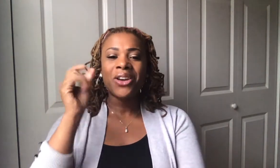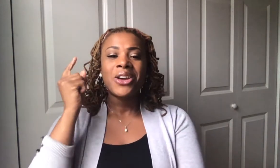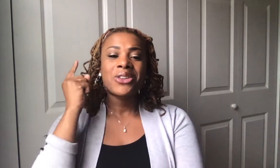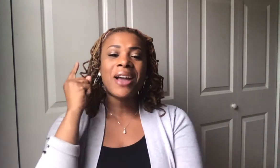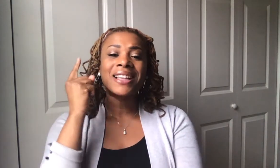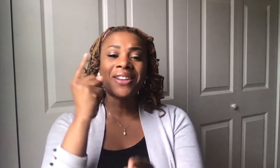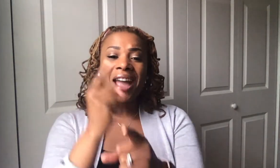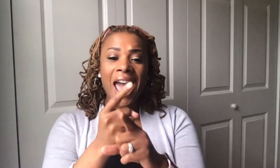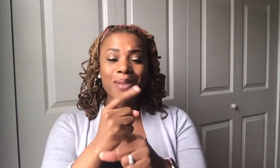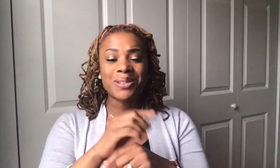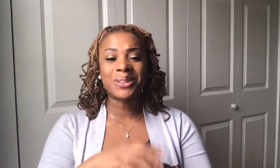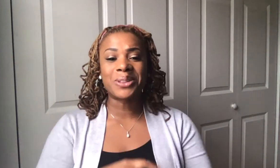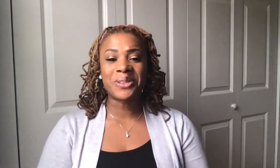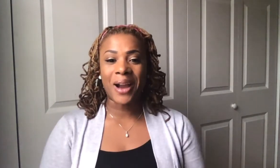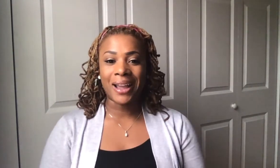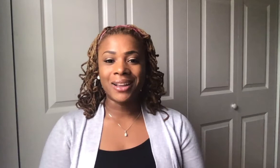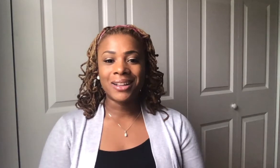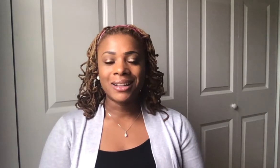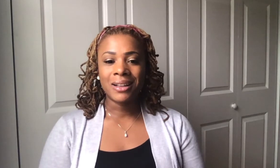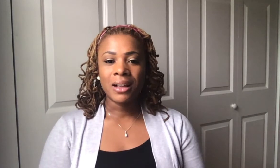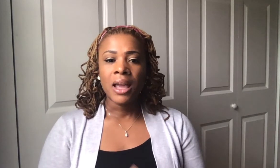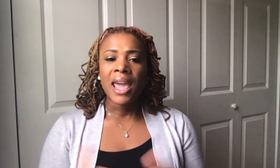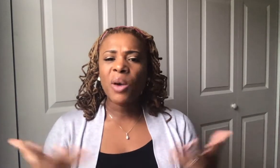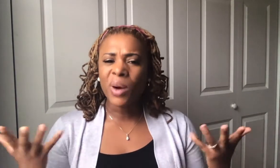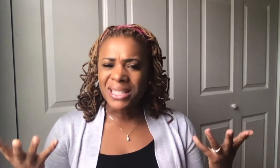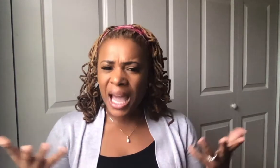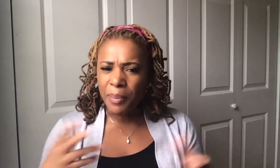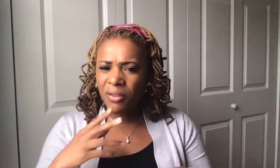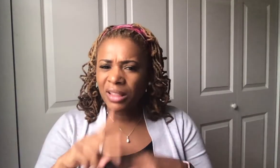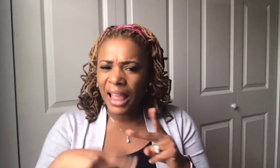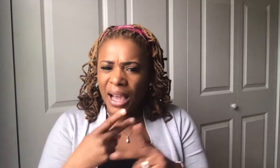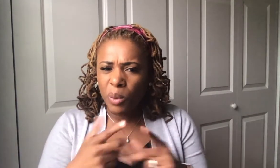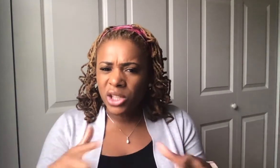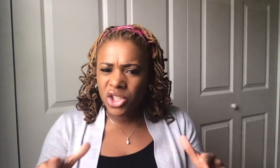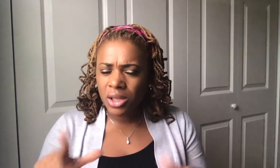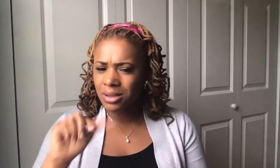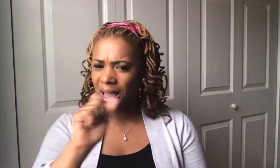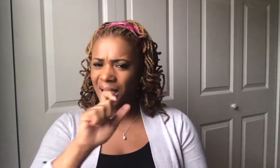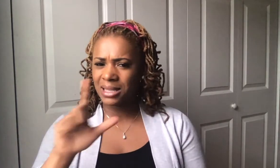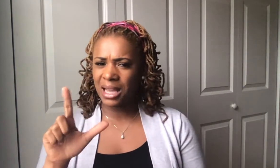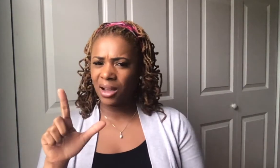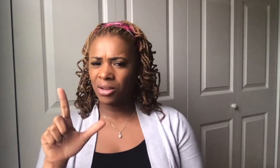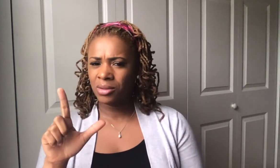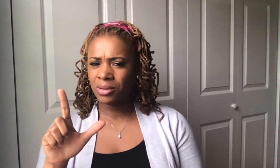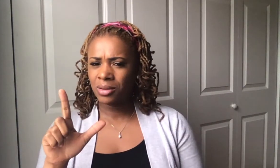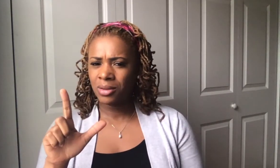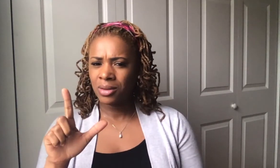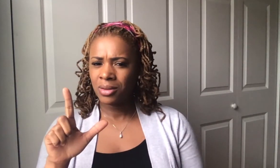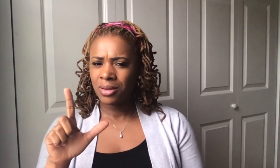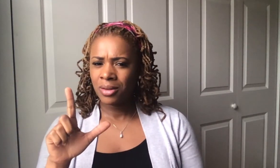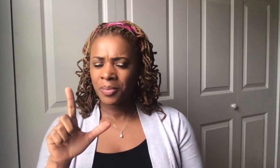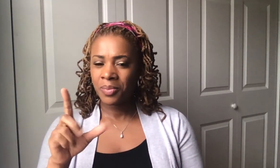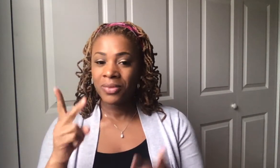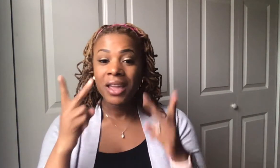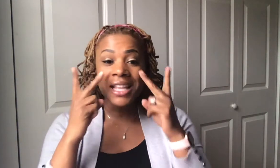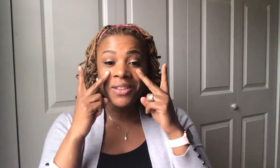You guys are absolutely right. And what type of language is ASL? It's a